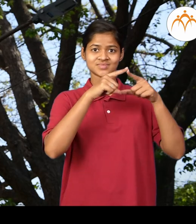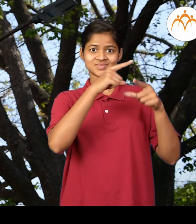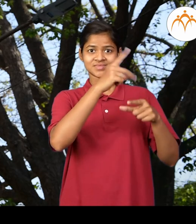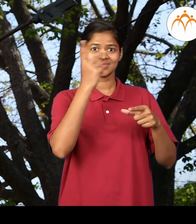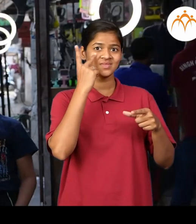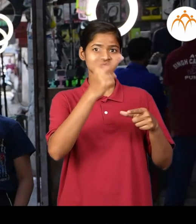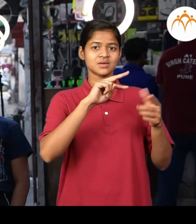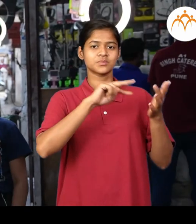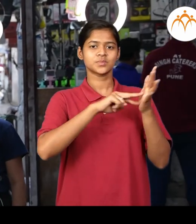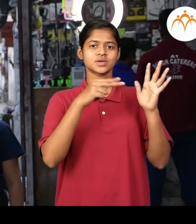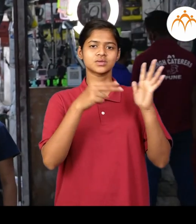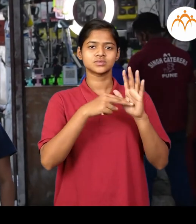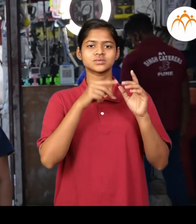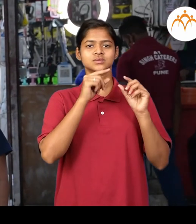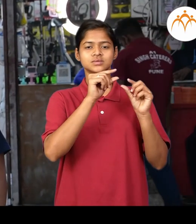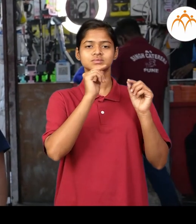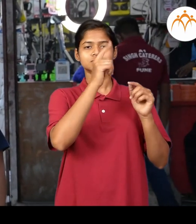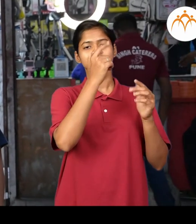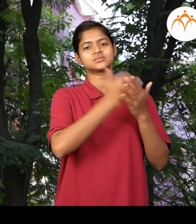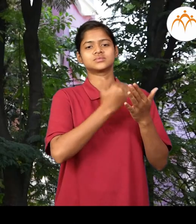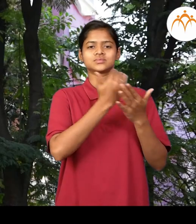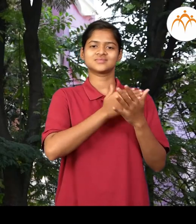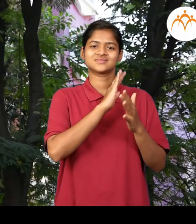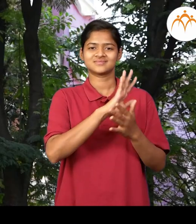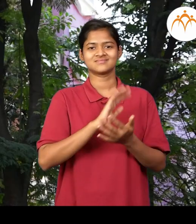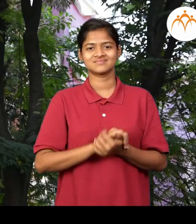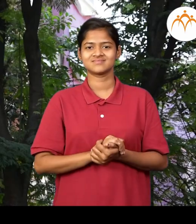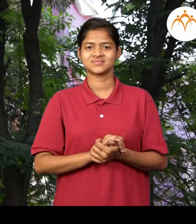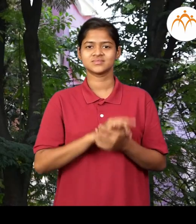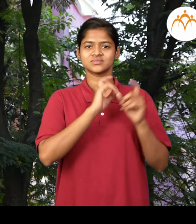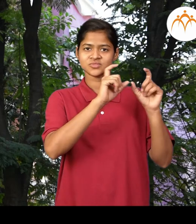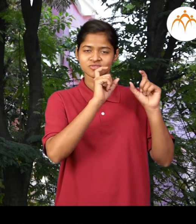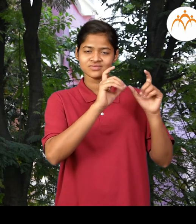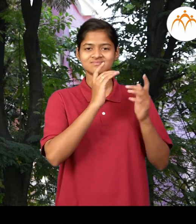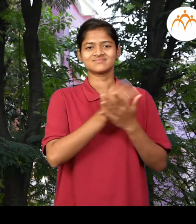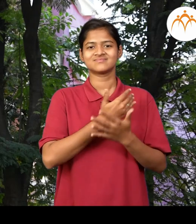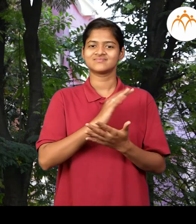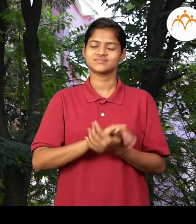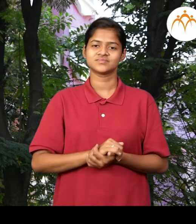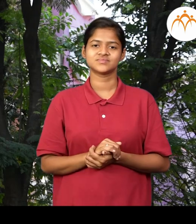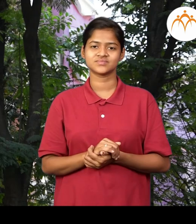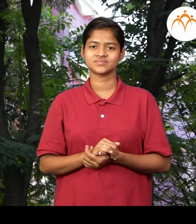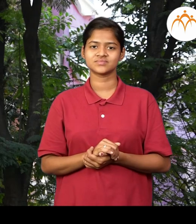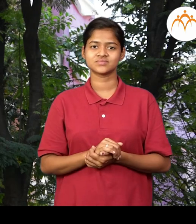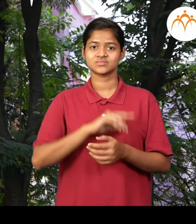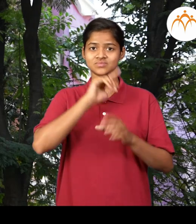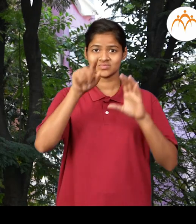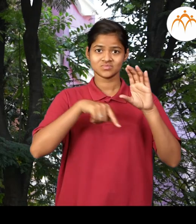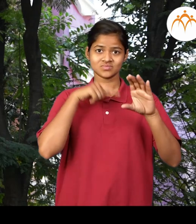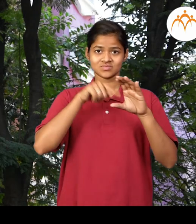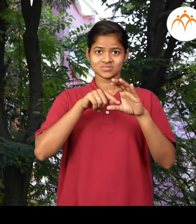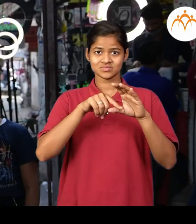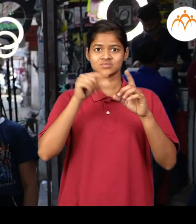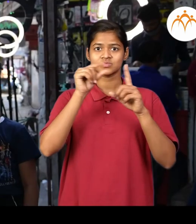to obey the signs inside the circles. We may get punished if we do not